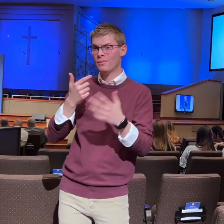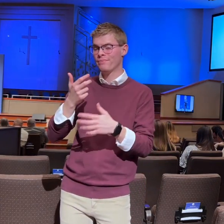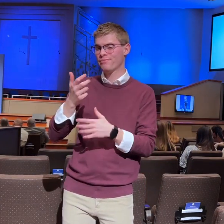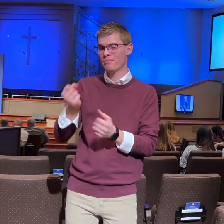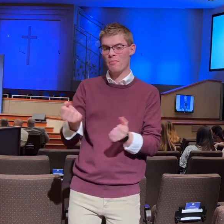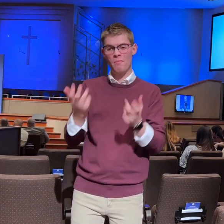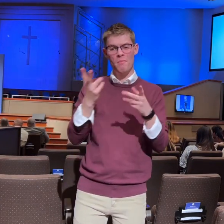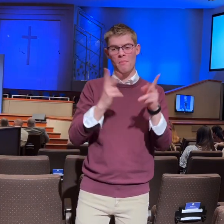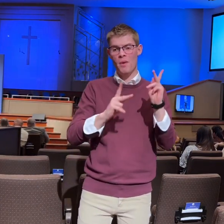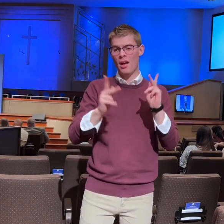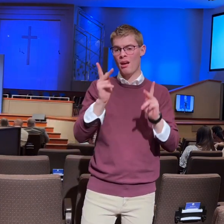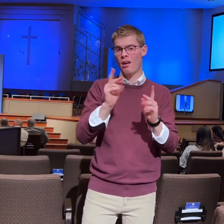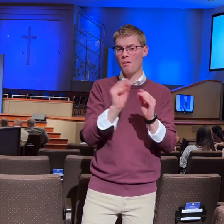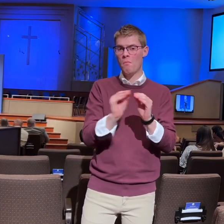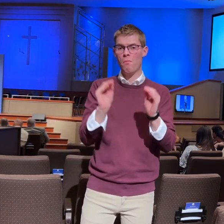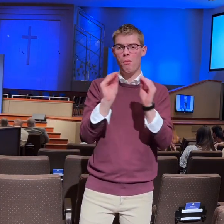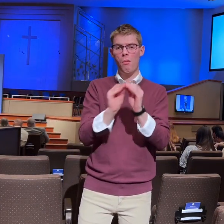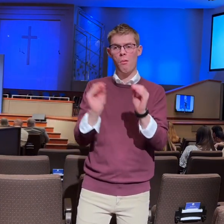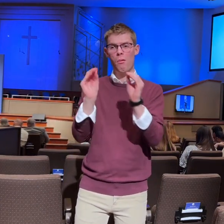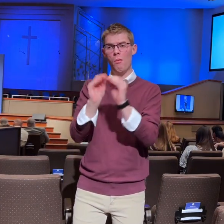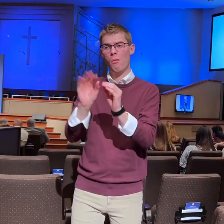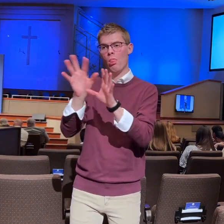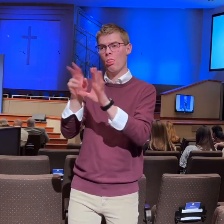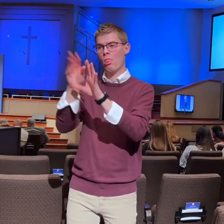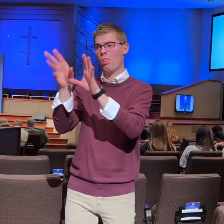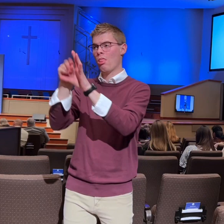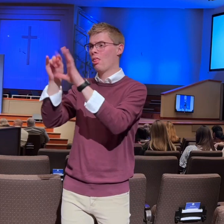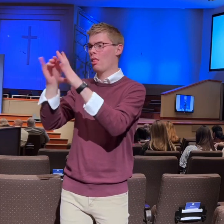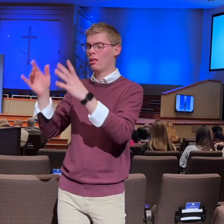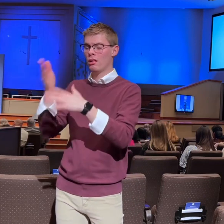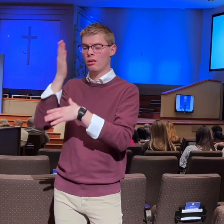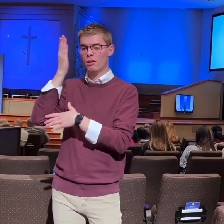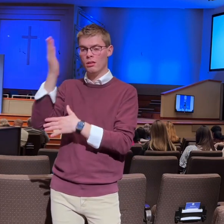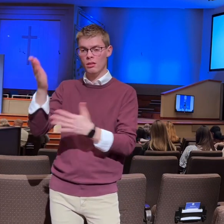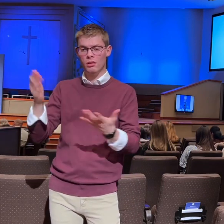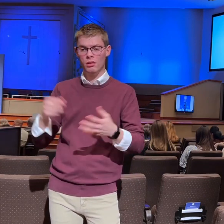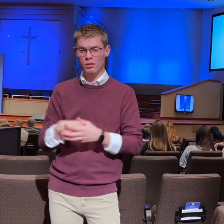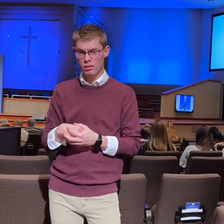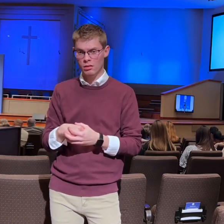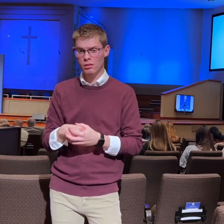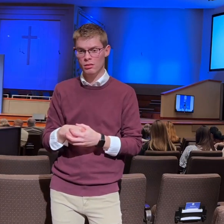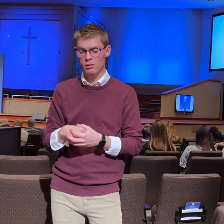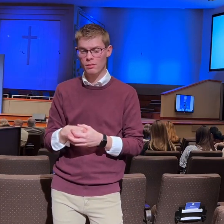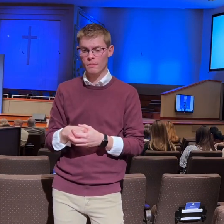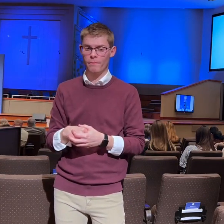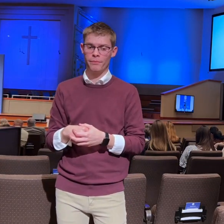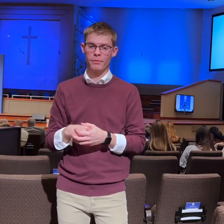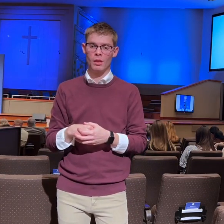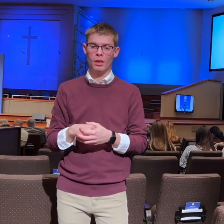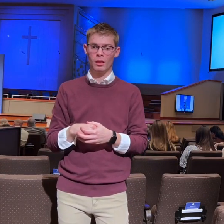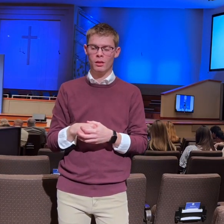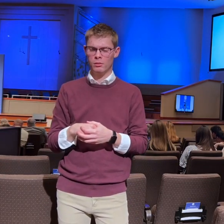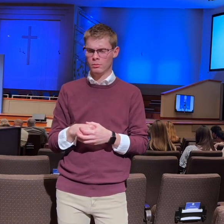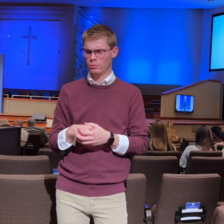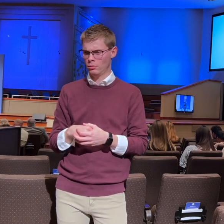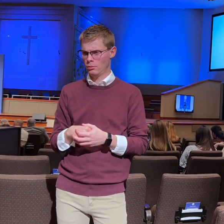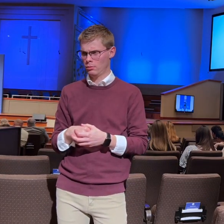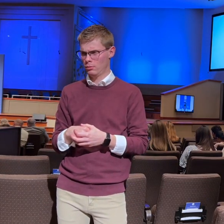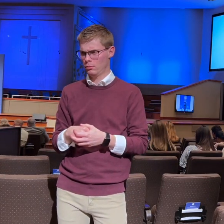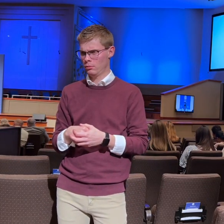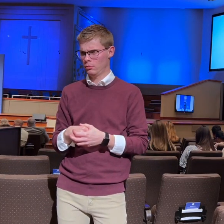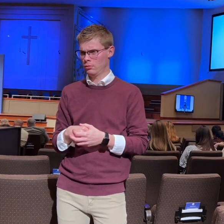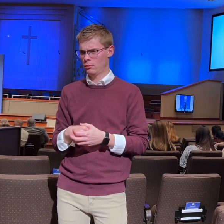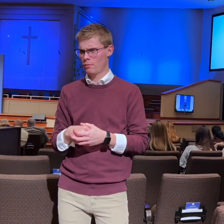start compromising the truth of God's word. Now, notice verse 3, forbidding to marry and